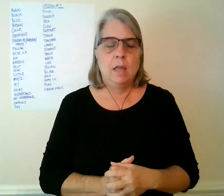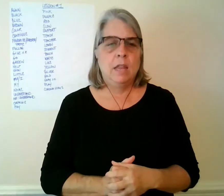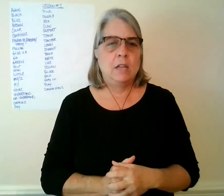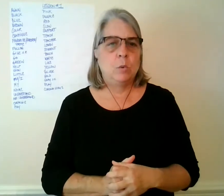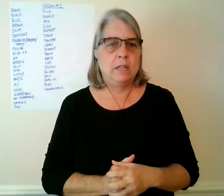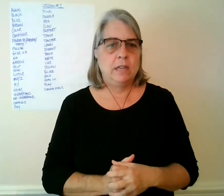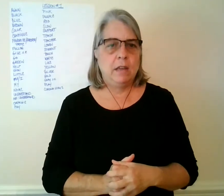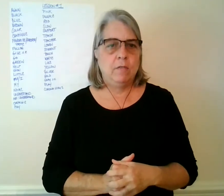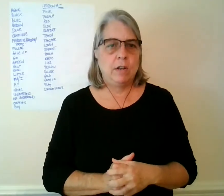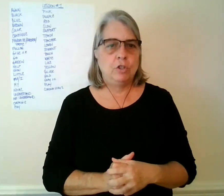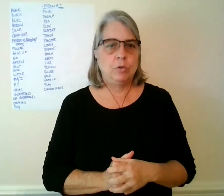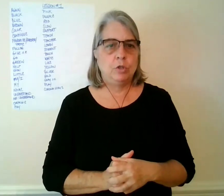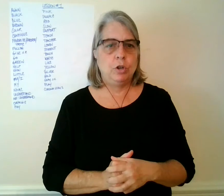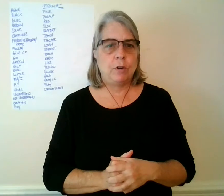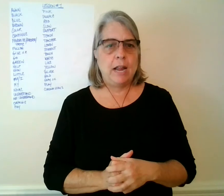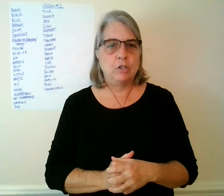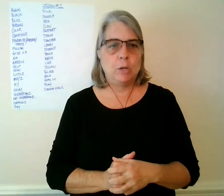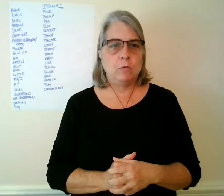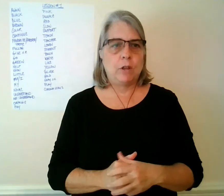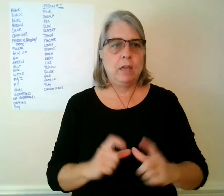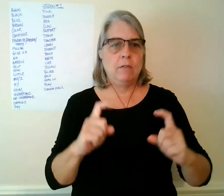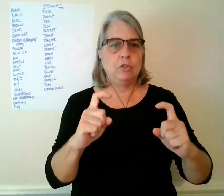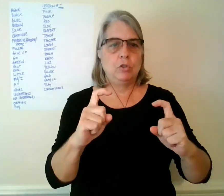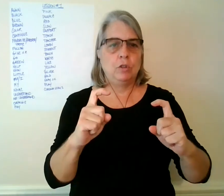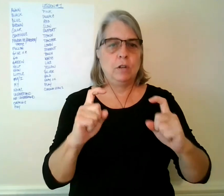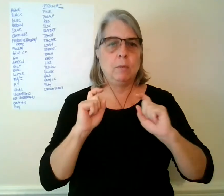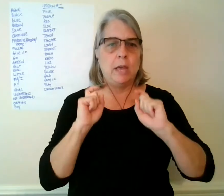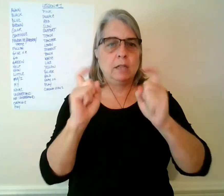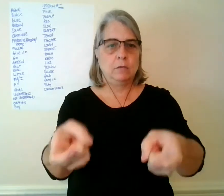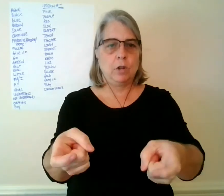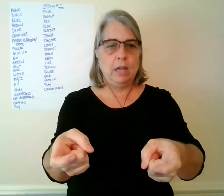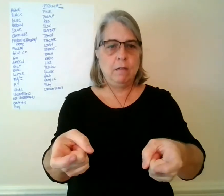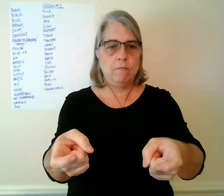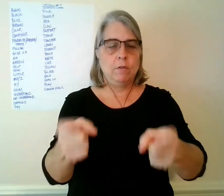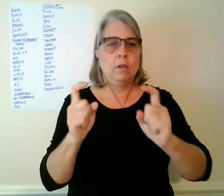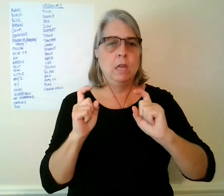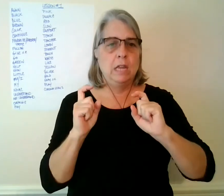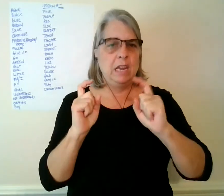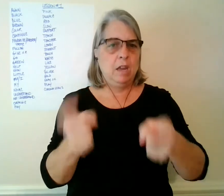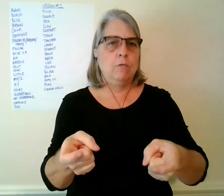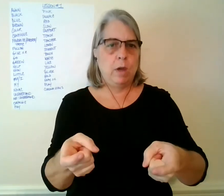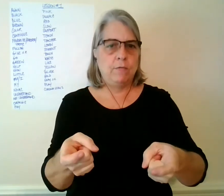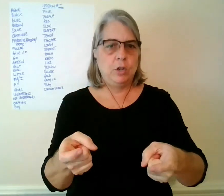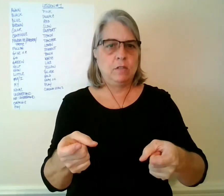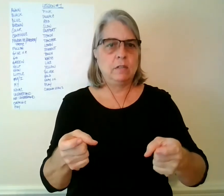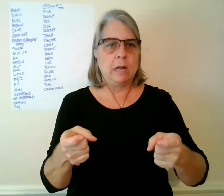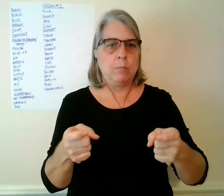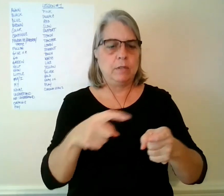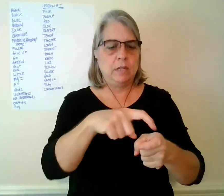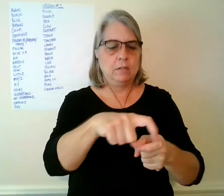The next one is give, and I showed you 2 different hand shapes for give. I showed you the double X for give. Give, we often use this like a present because it